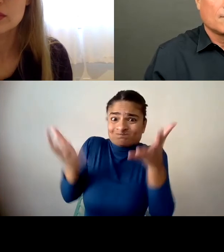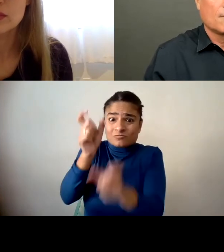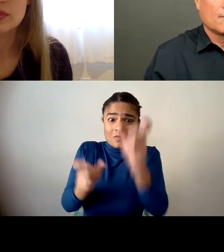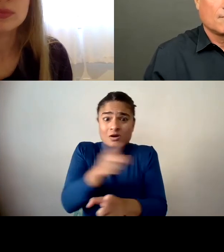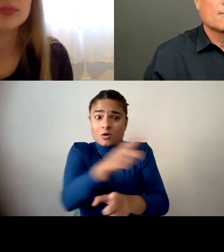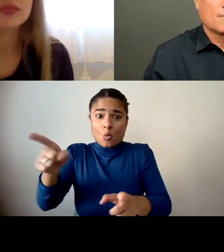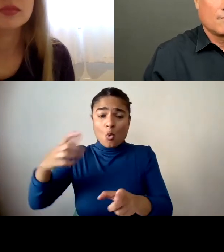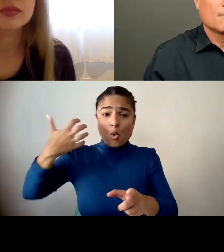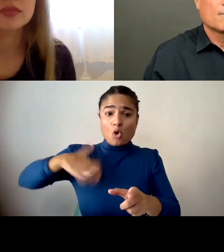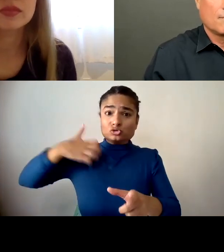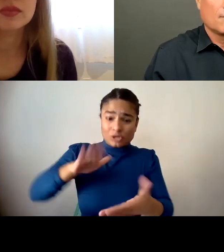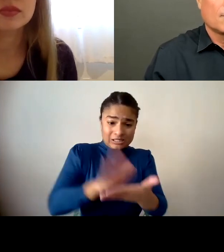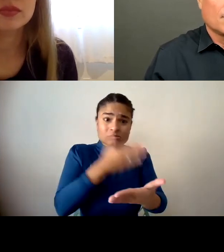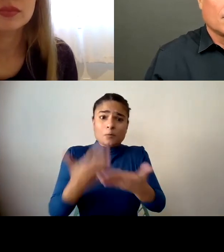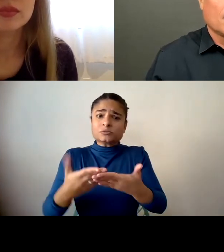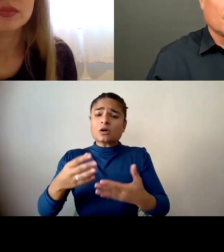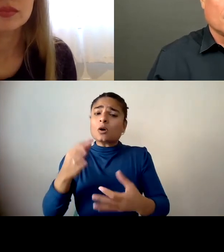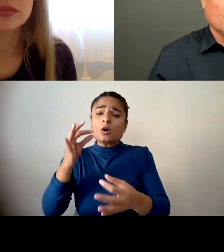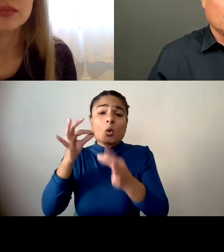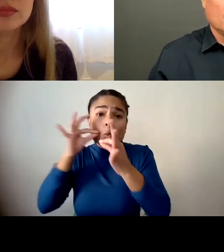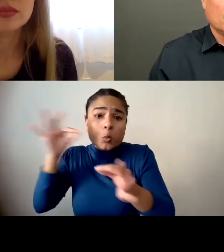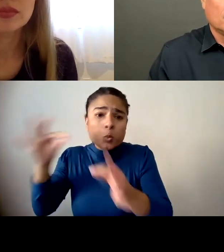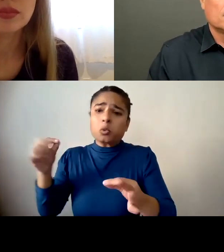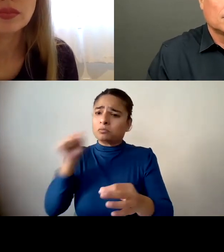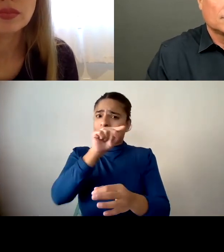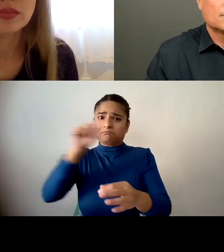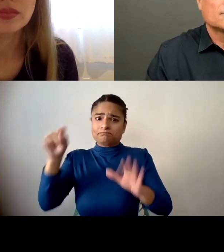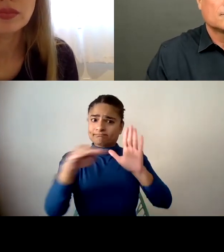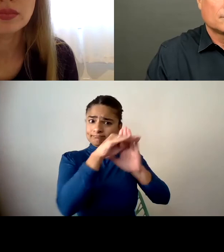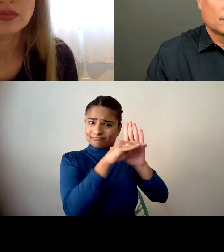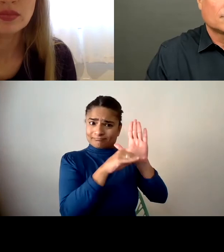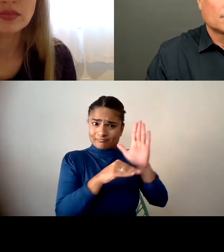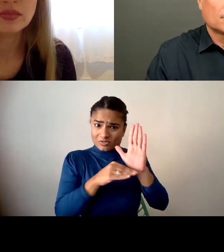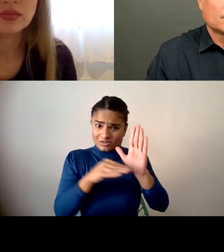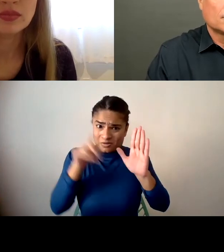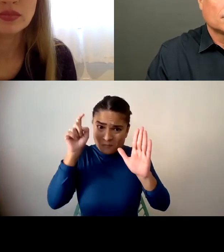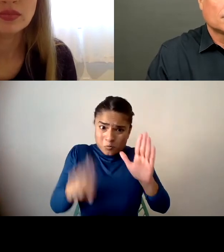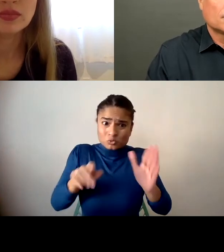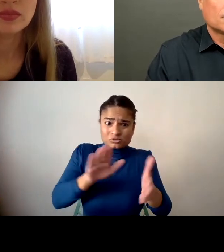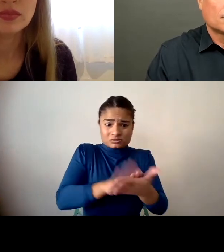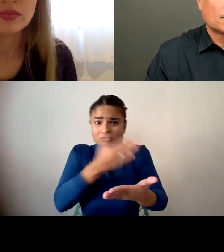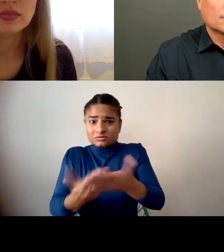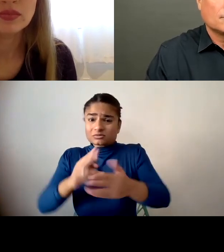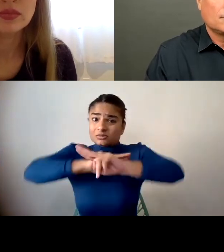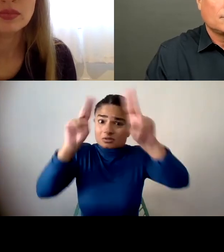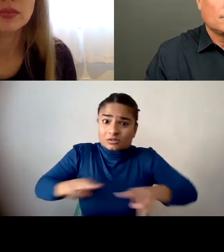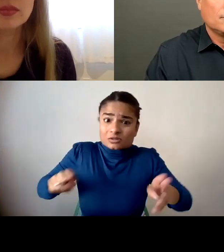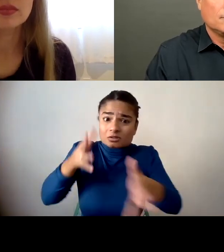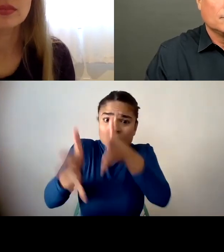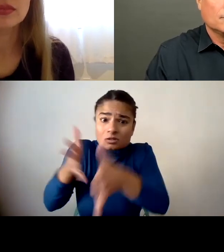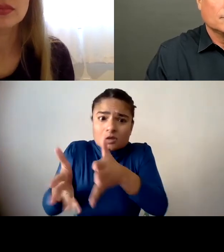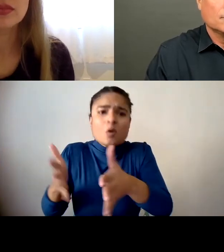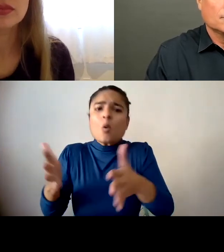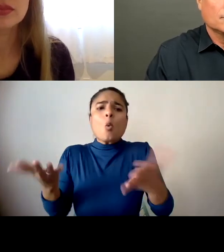hearing interpreters that maybe we do want to be trained in